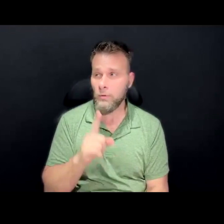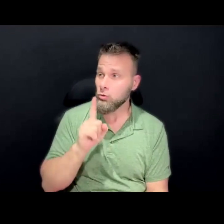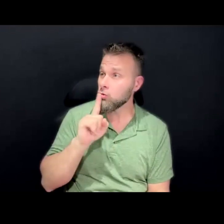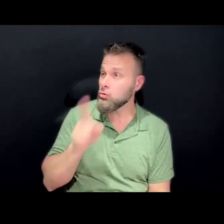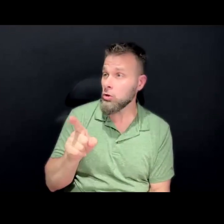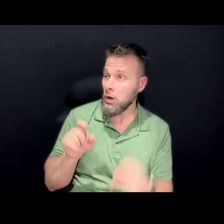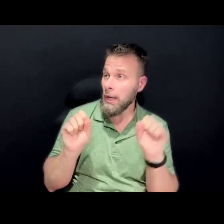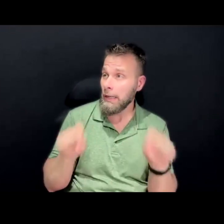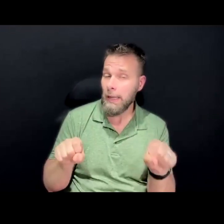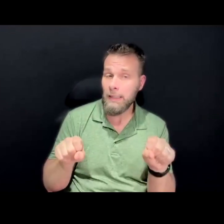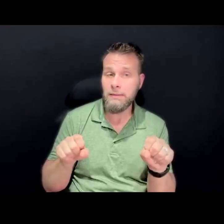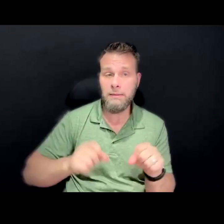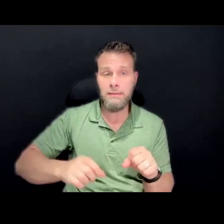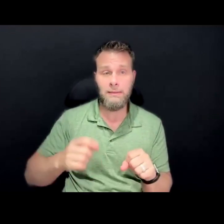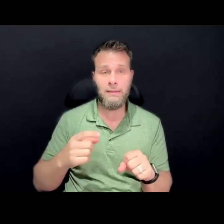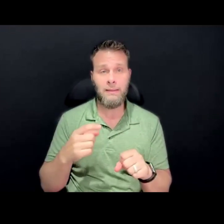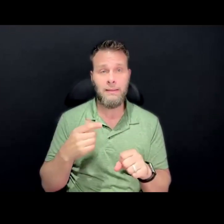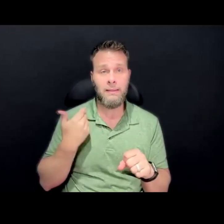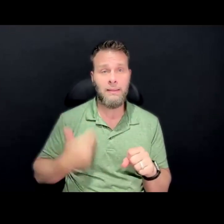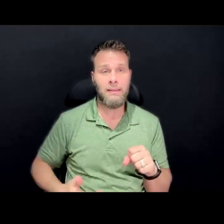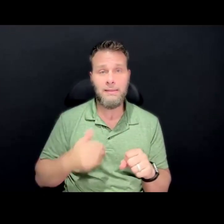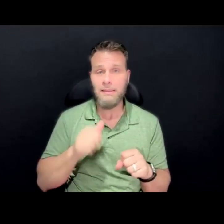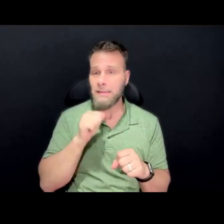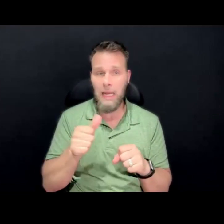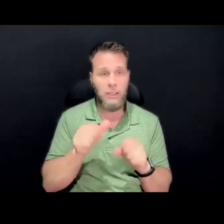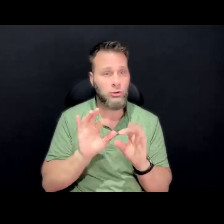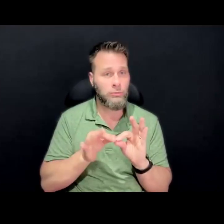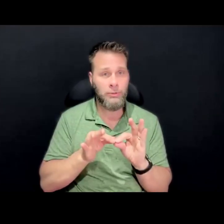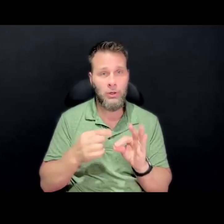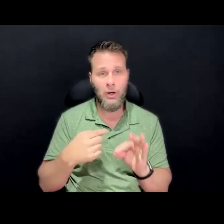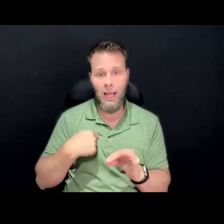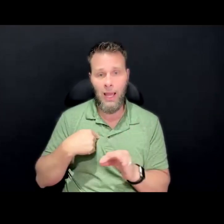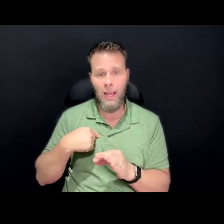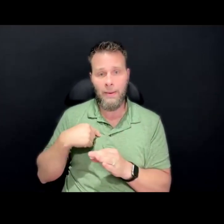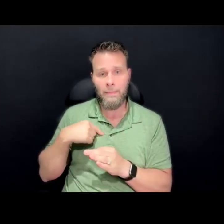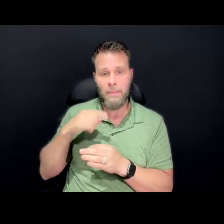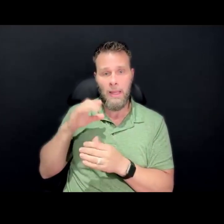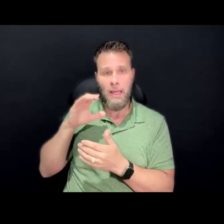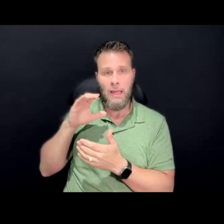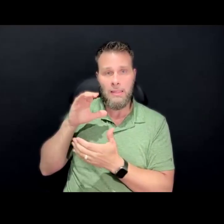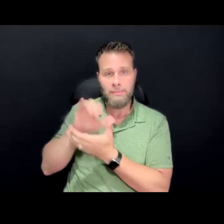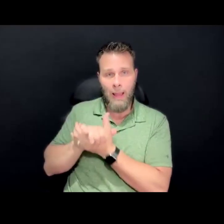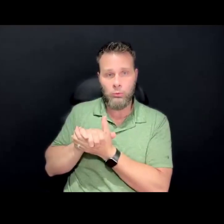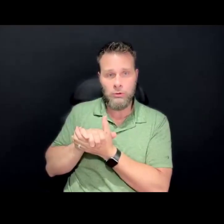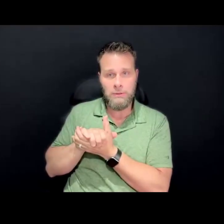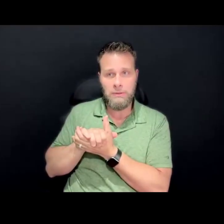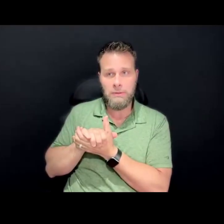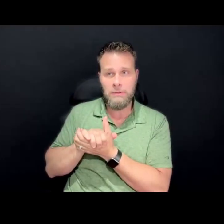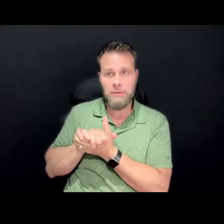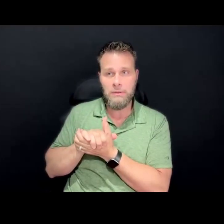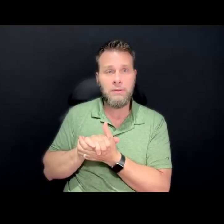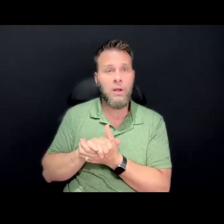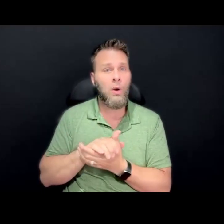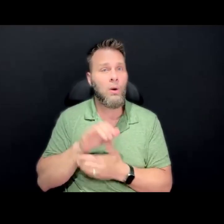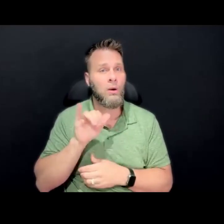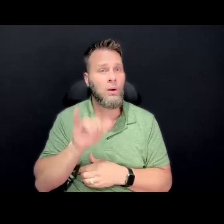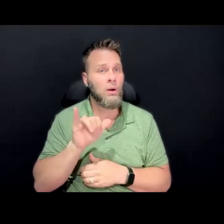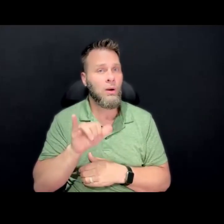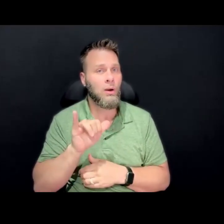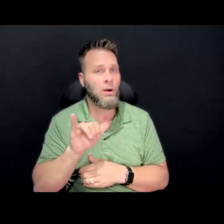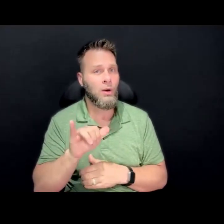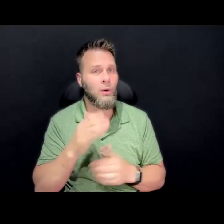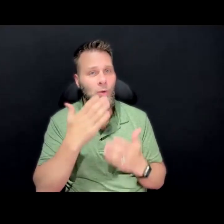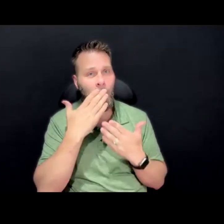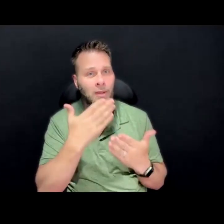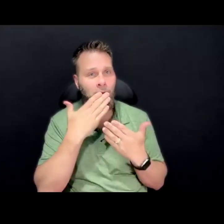Sure, I can do that. This is not the interpreter. I'm a staff, but I can do it. Oh, wonderful. Thank you. Even better. Wonderful. Thank you so much. I appreciate